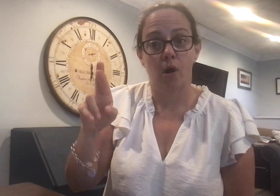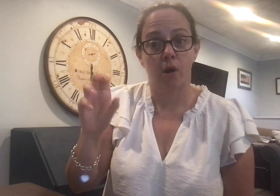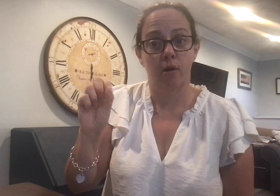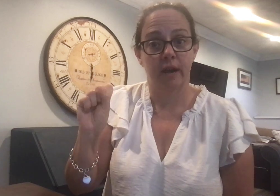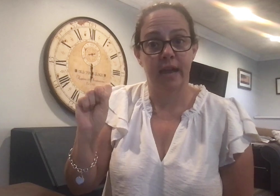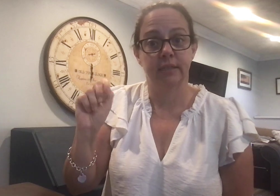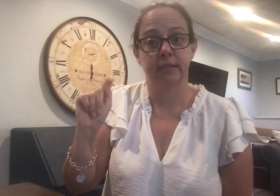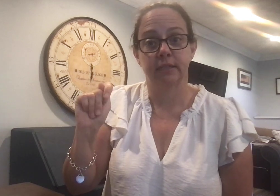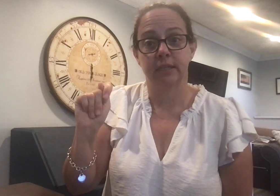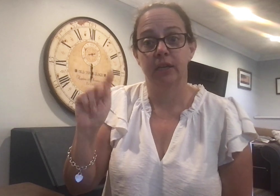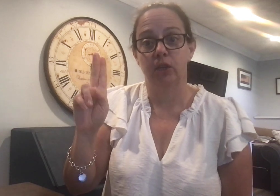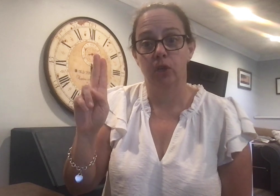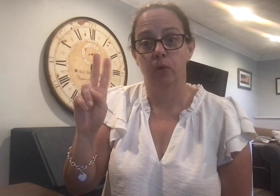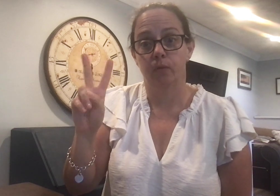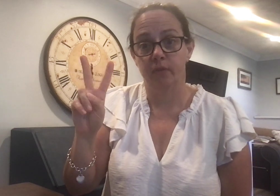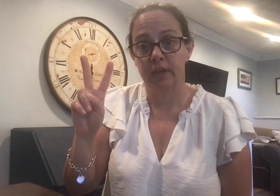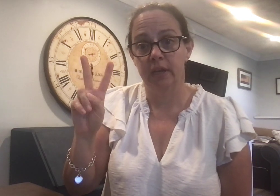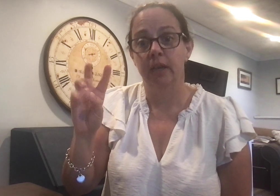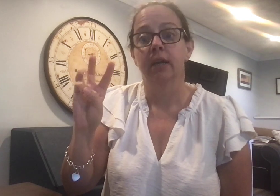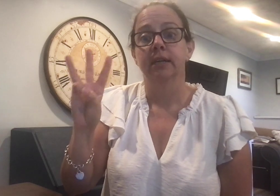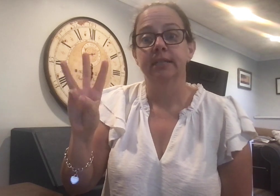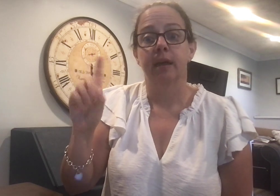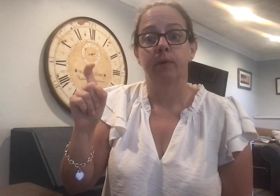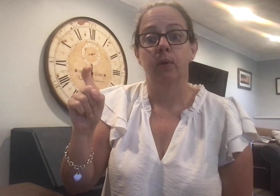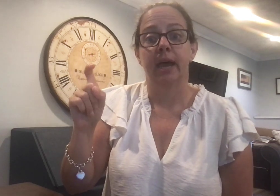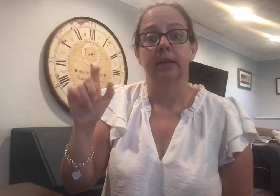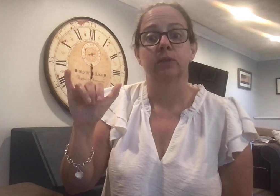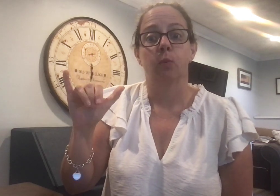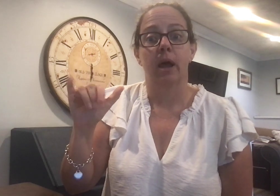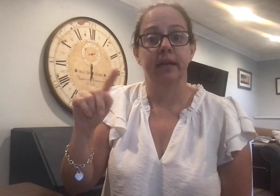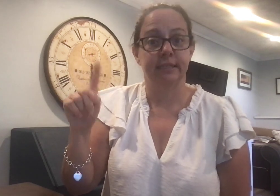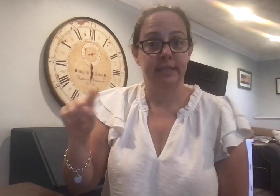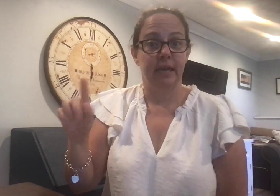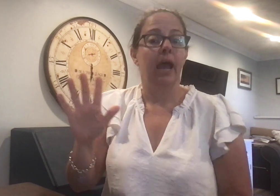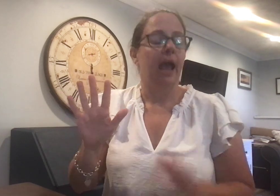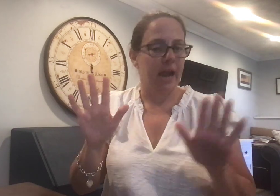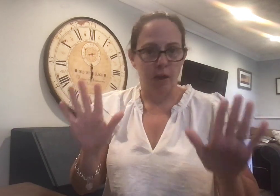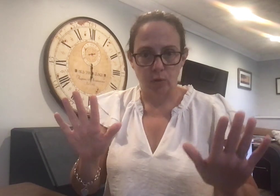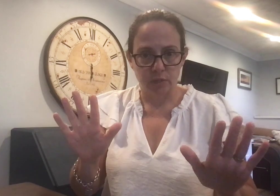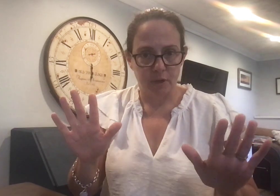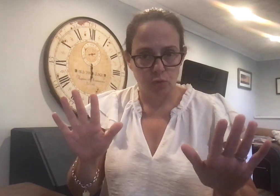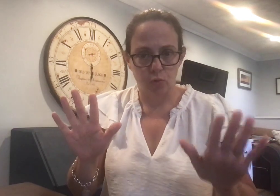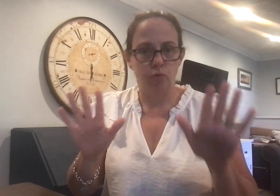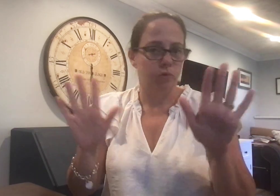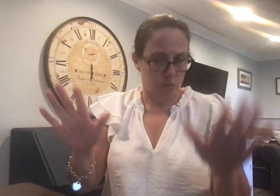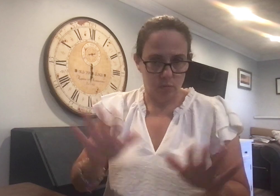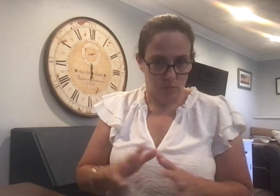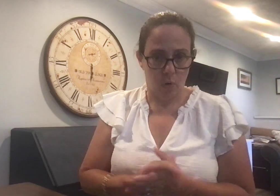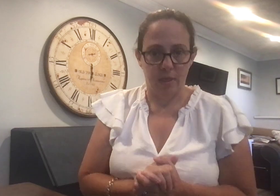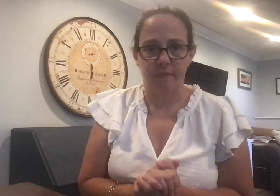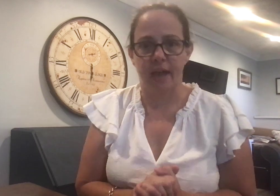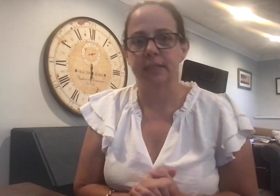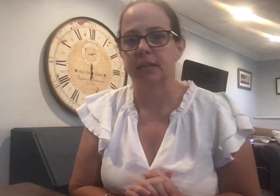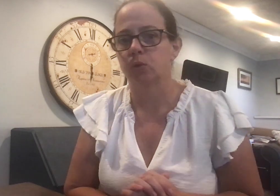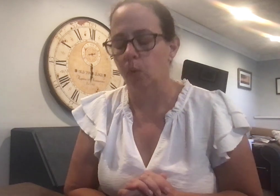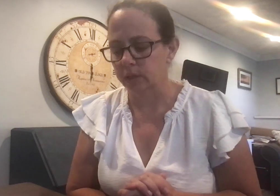R, S, T, U, V, W, X, Y, Z. And I don't expect you to go that fast. That's totally